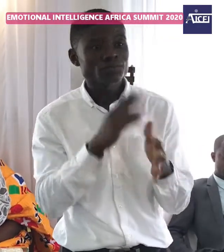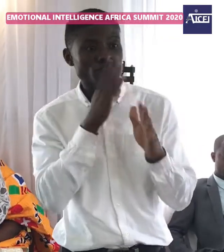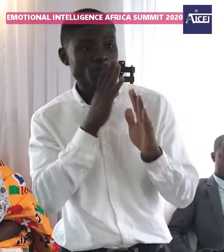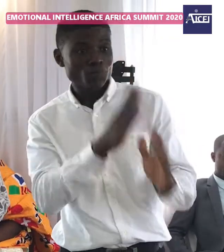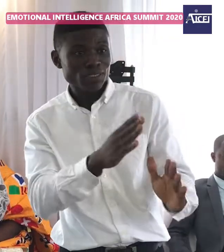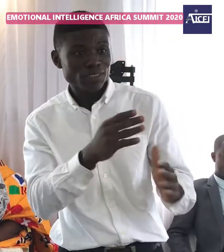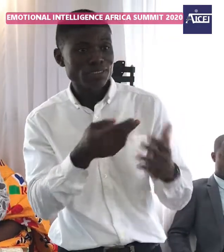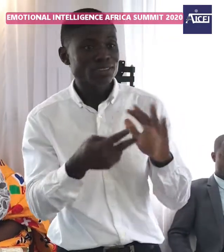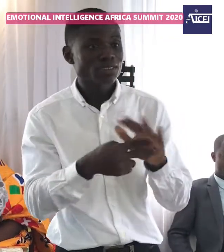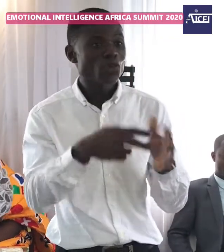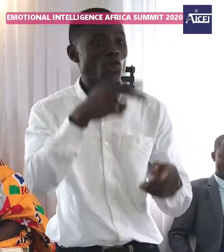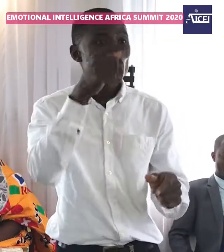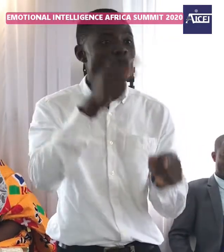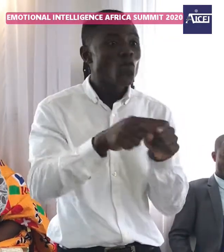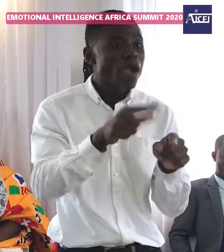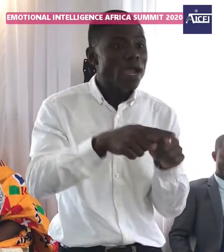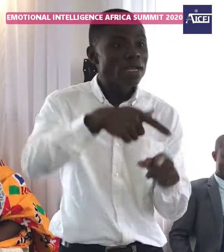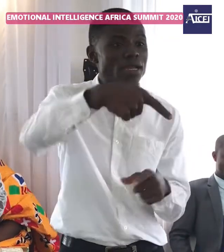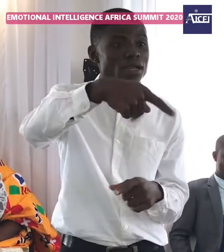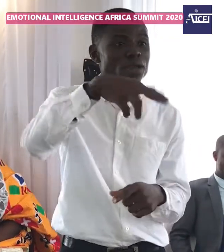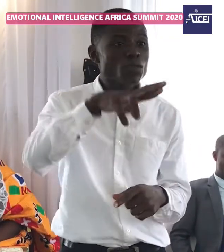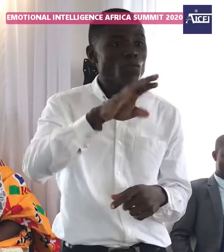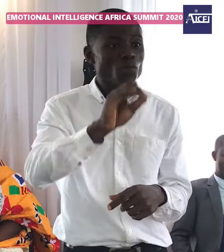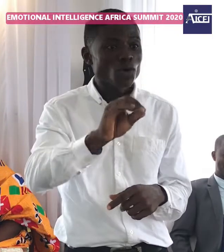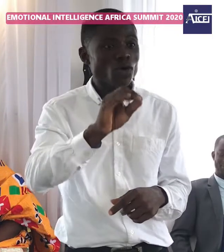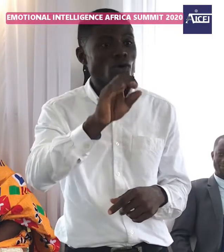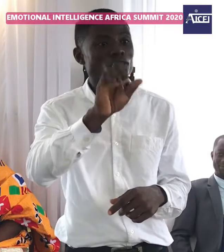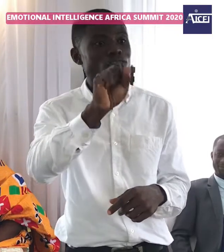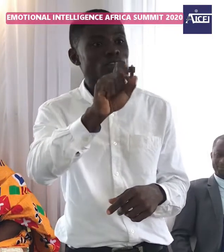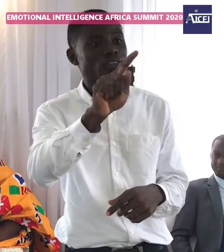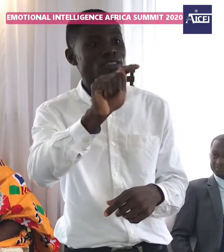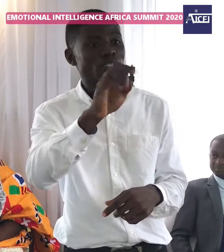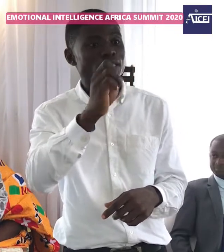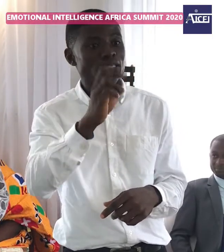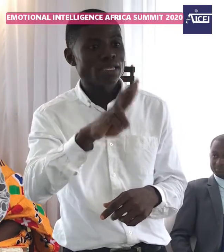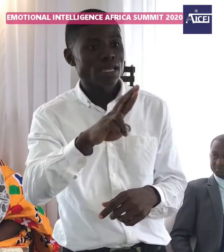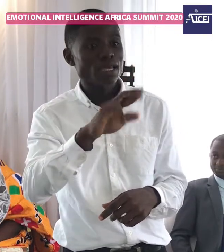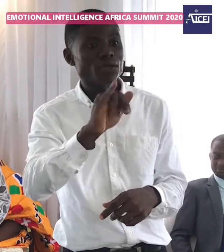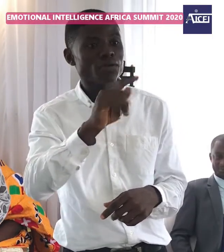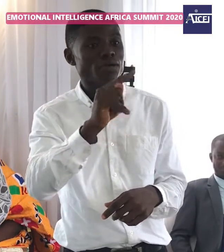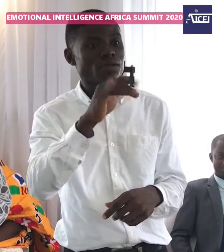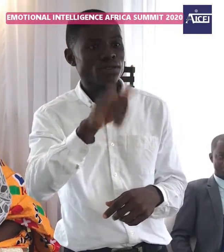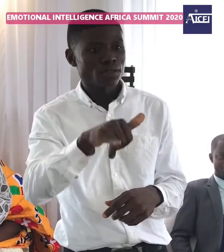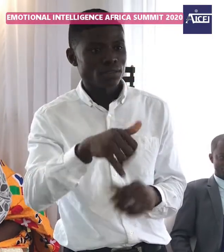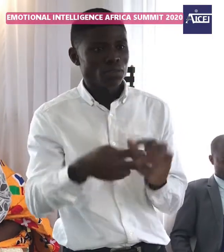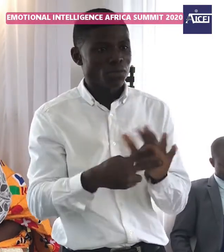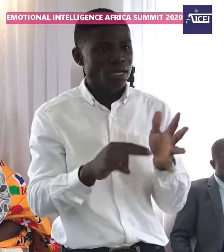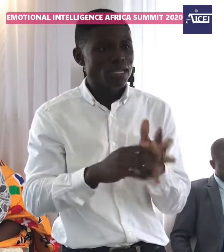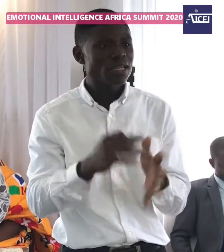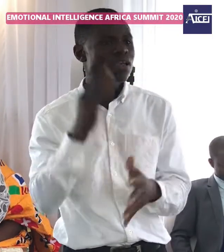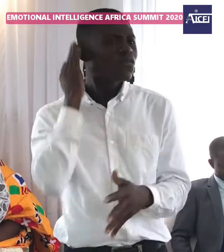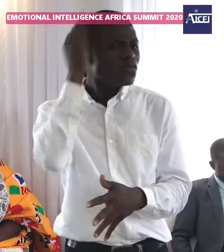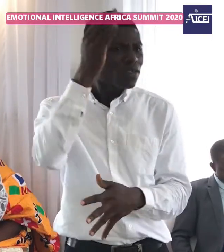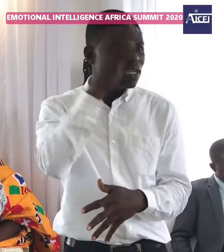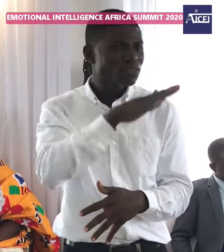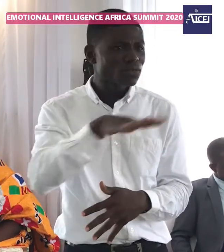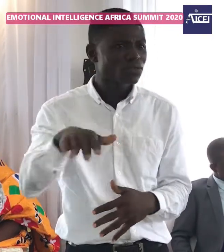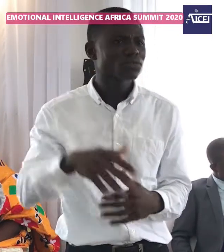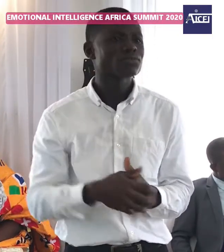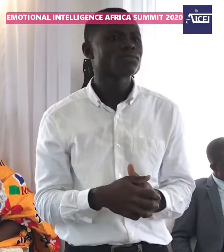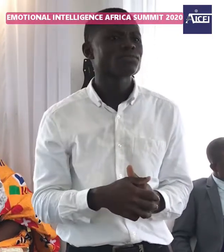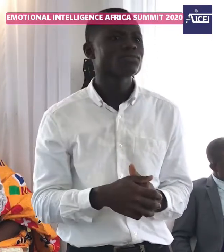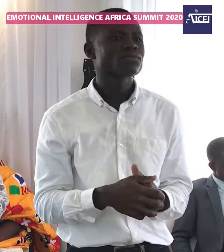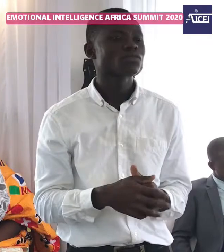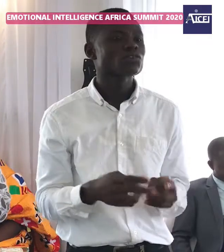students here, so let me try explaining a little. Posterity is a noun which means future generations. So if you hear